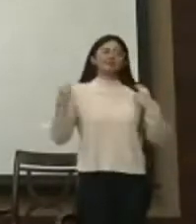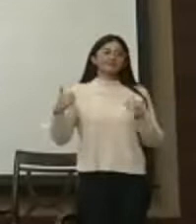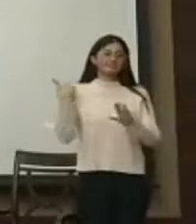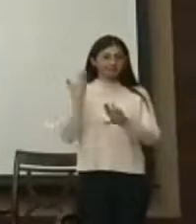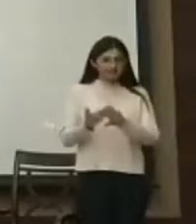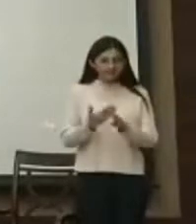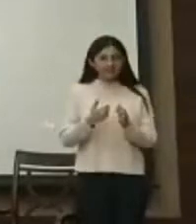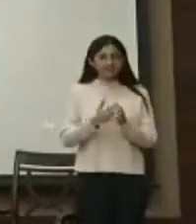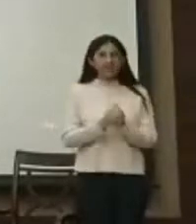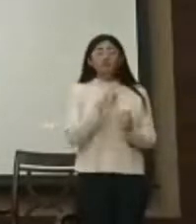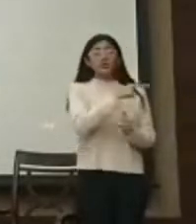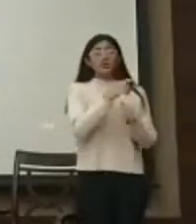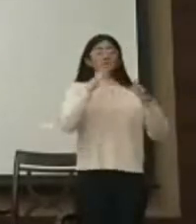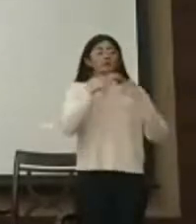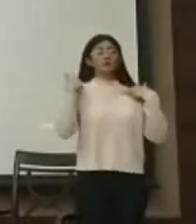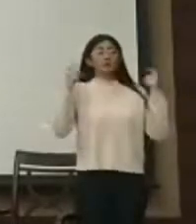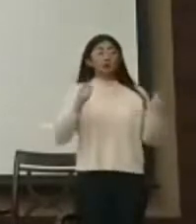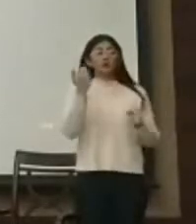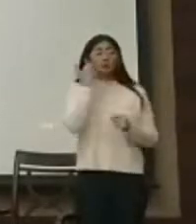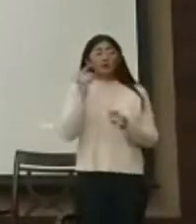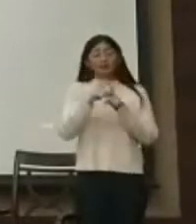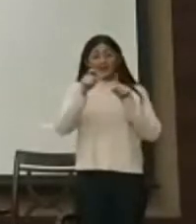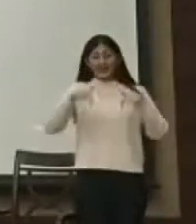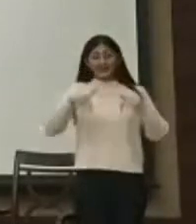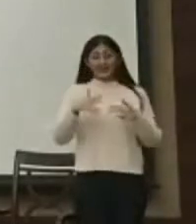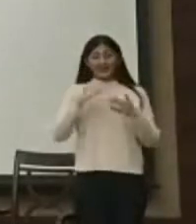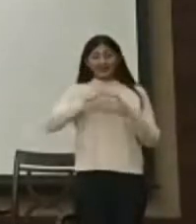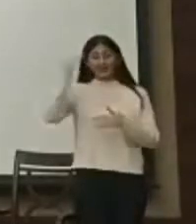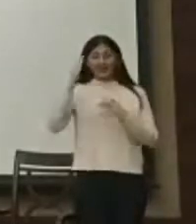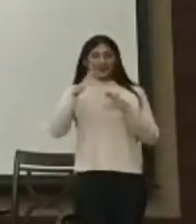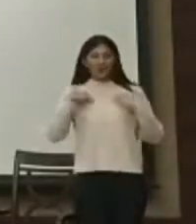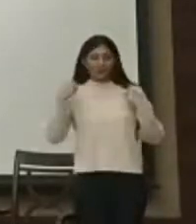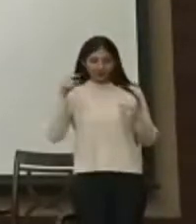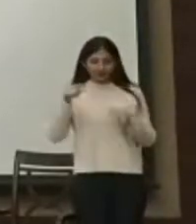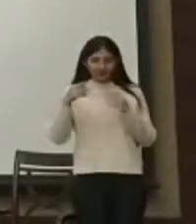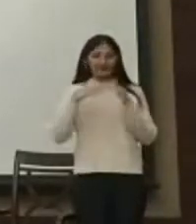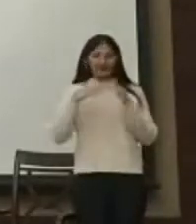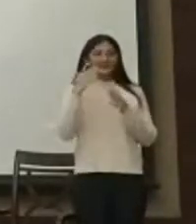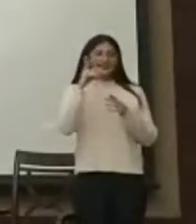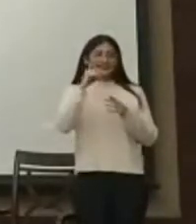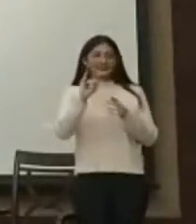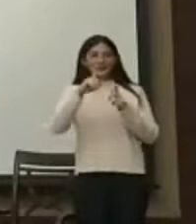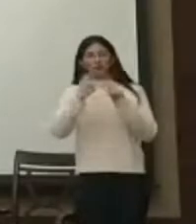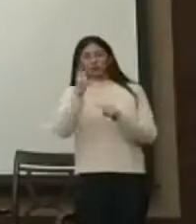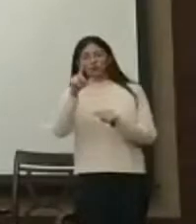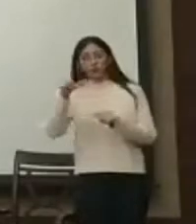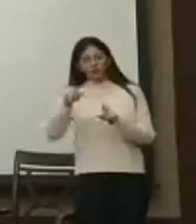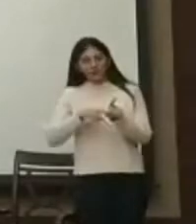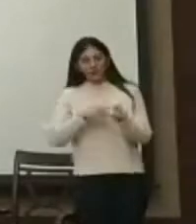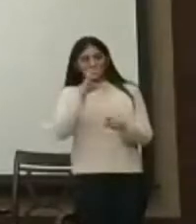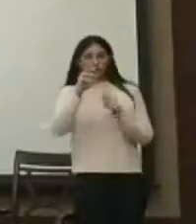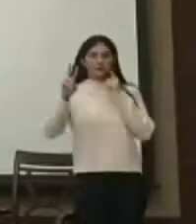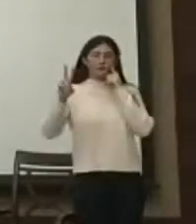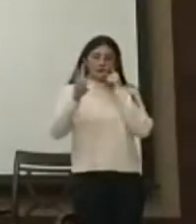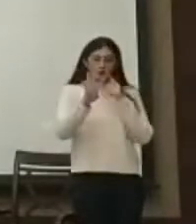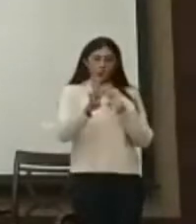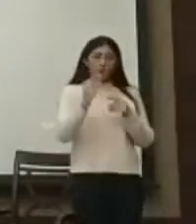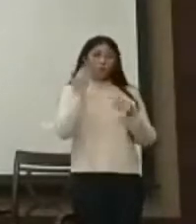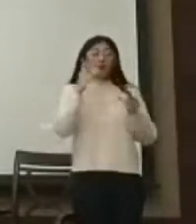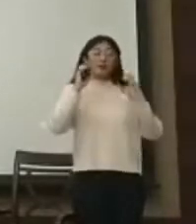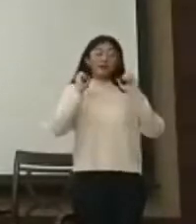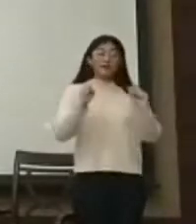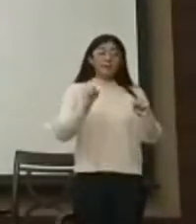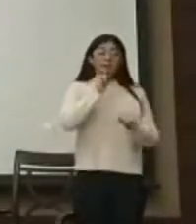an additional judge of the Delhi High Court on 16th July 2004 and as a permanent judge on 20th February